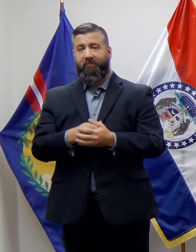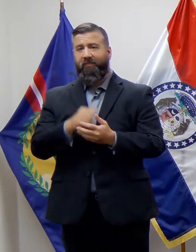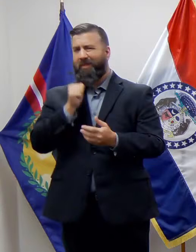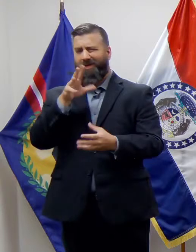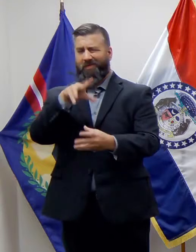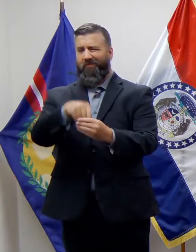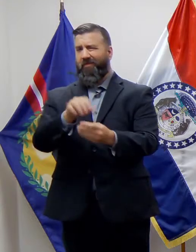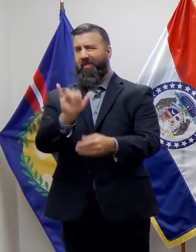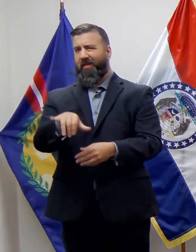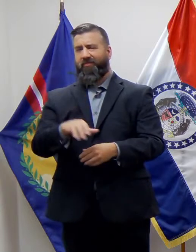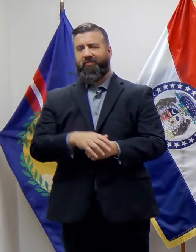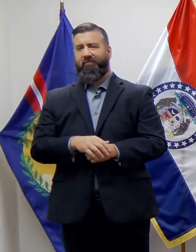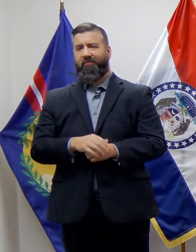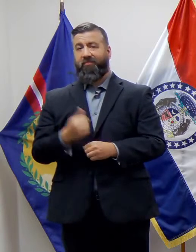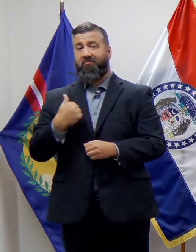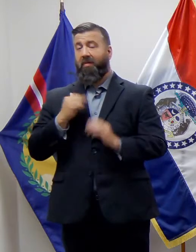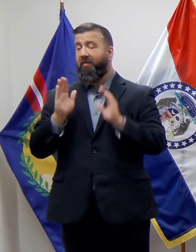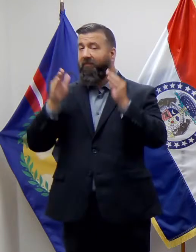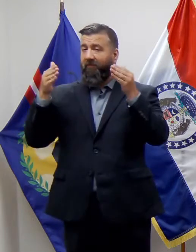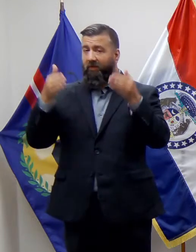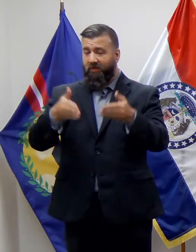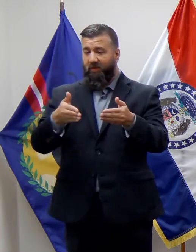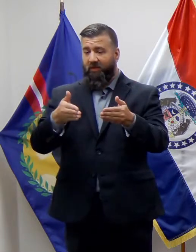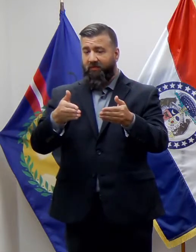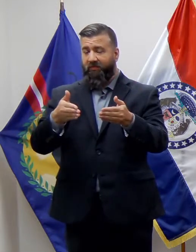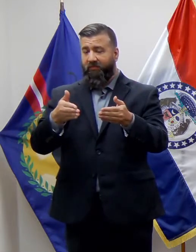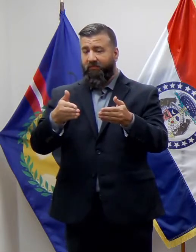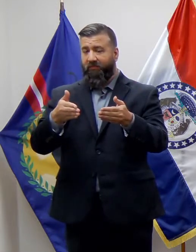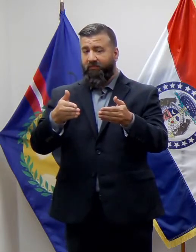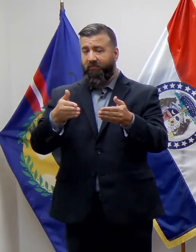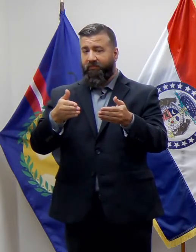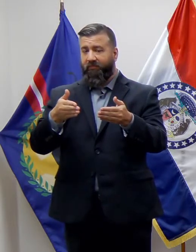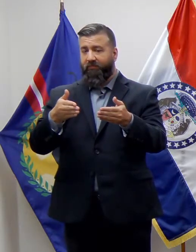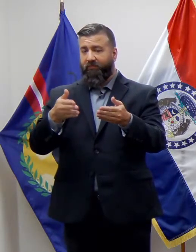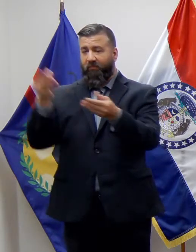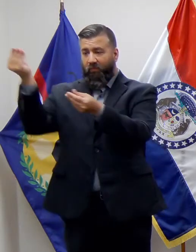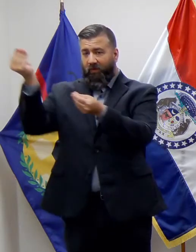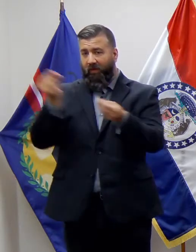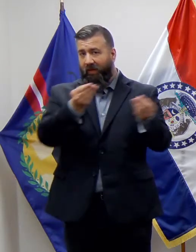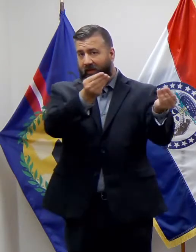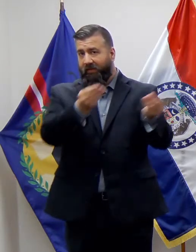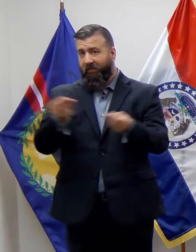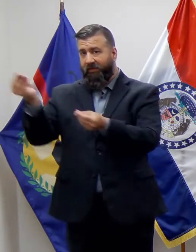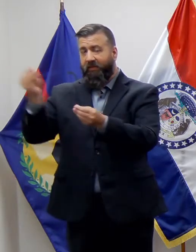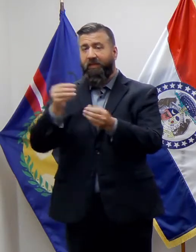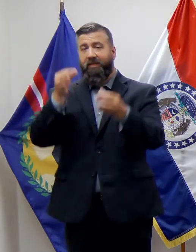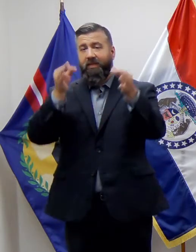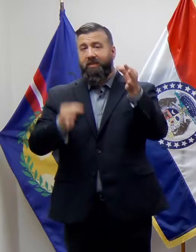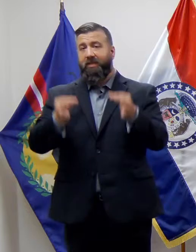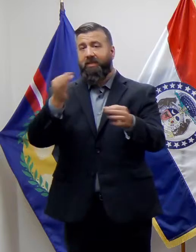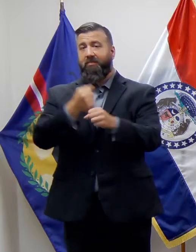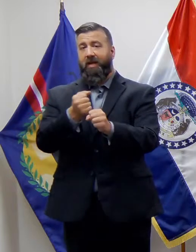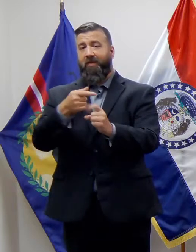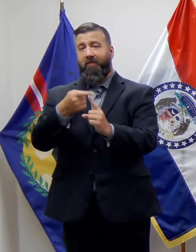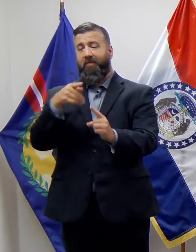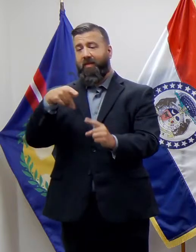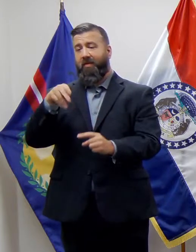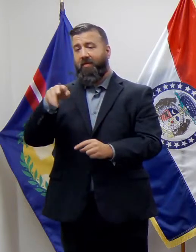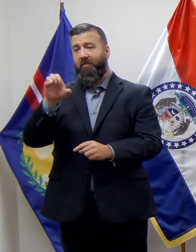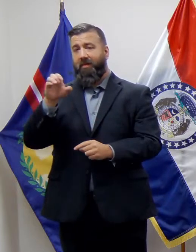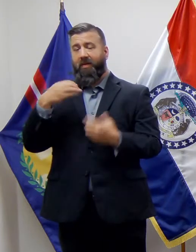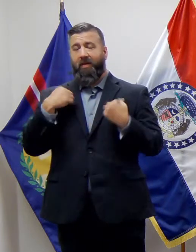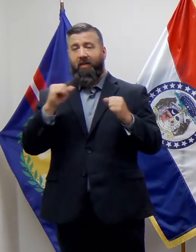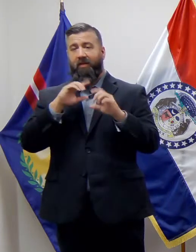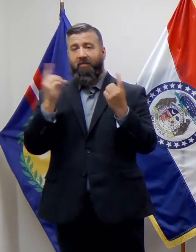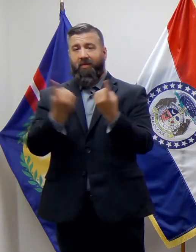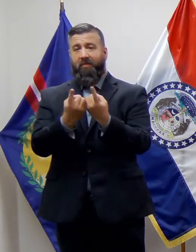in that. I'm going to focus on relaying the decisions that are made in our public health department, trying to answer questions about